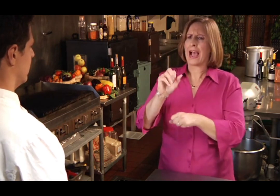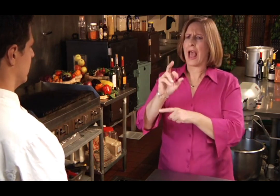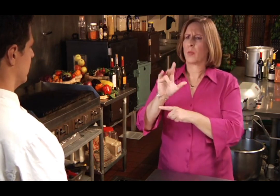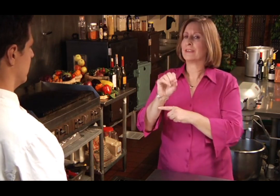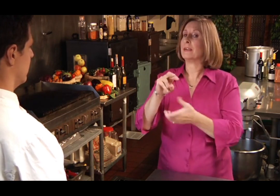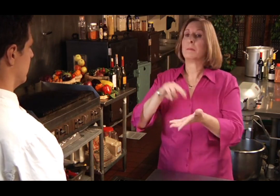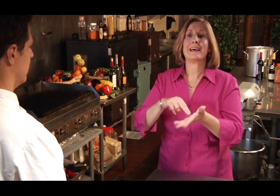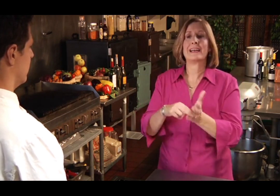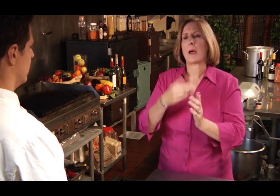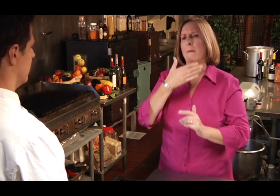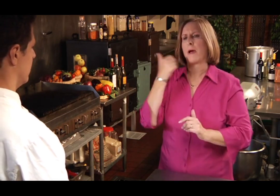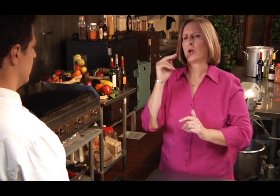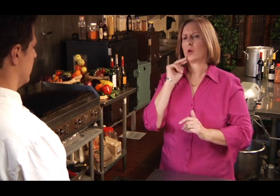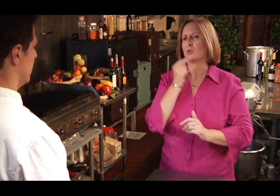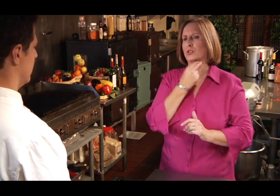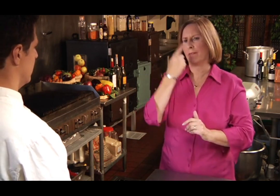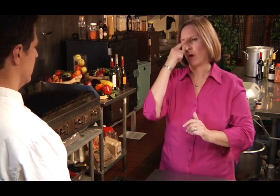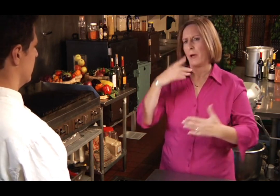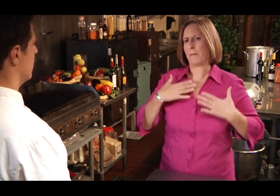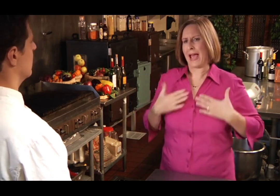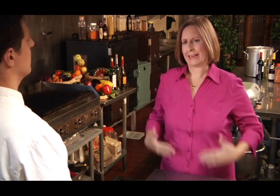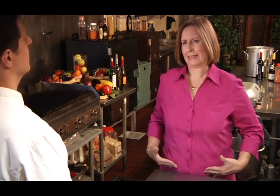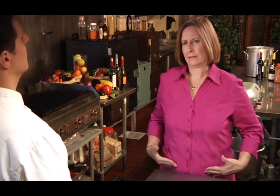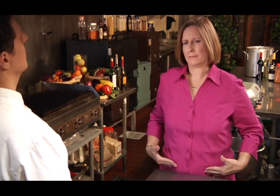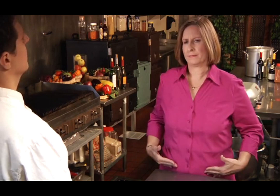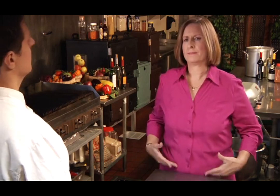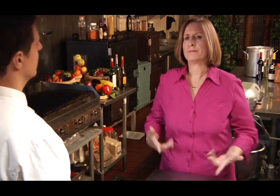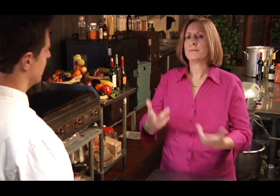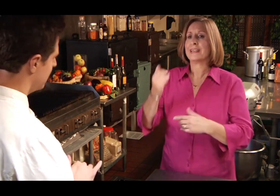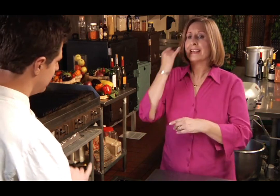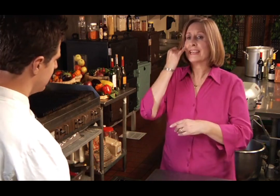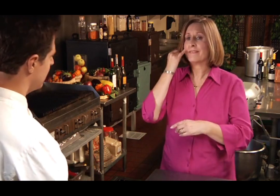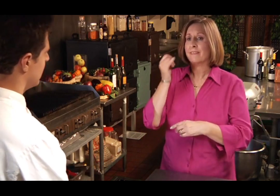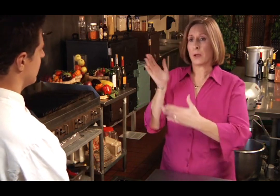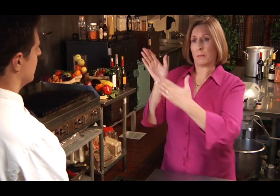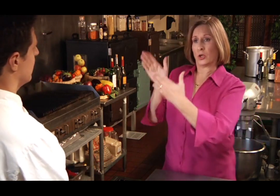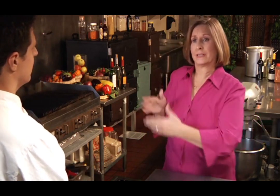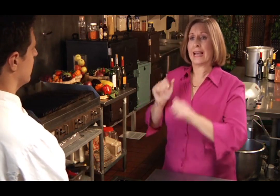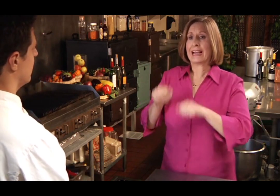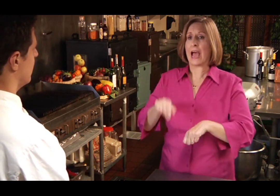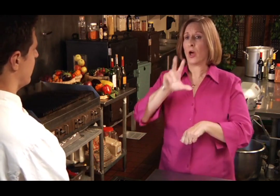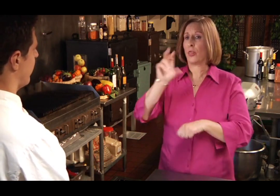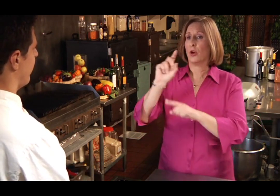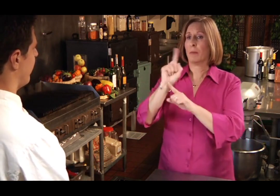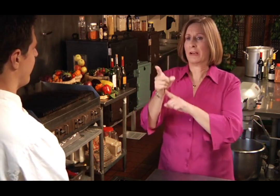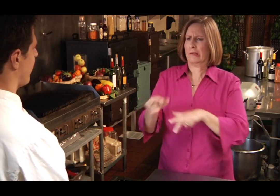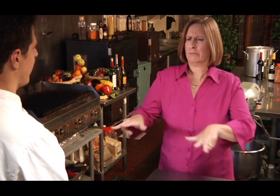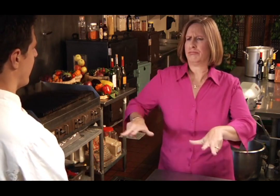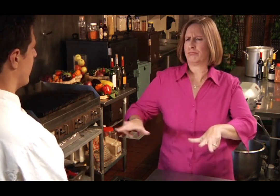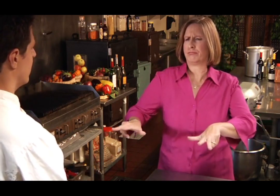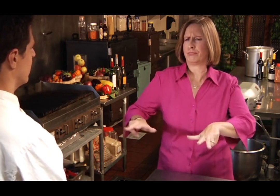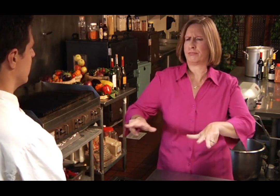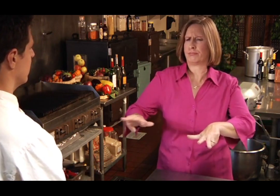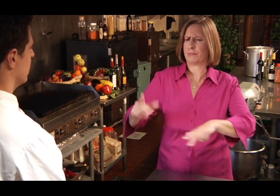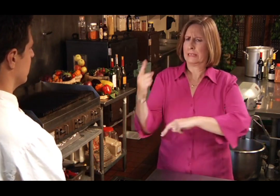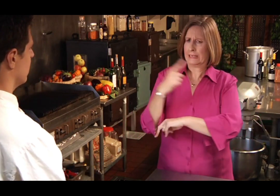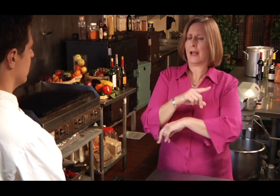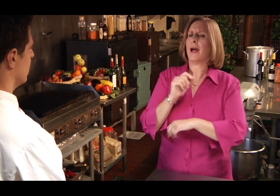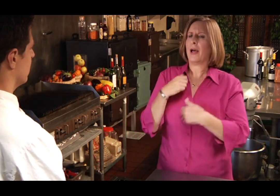more calories from food, which means better nutrition for the body. So if a person can do 30 minutes of brisk walking a